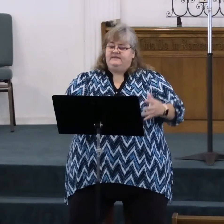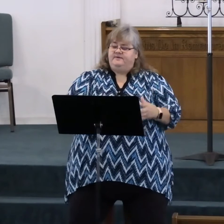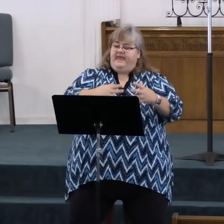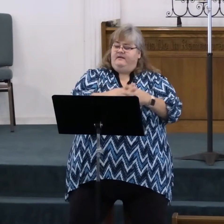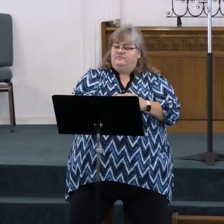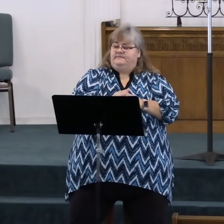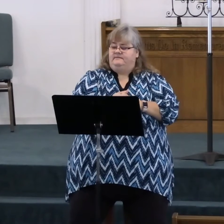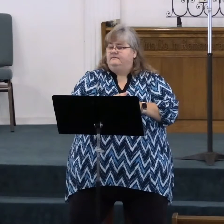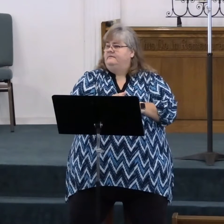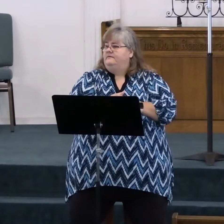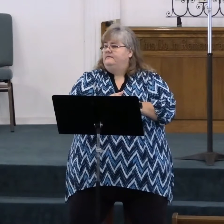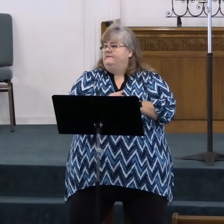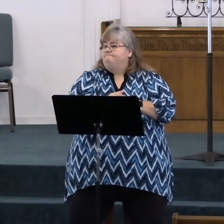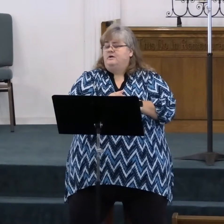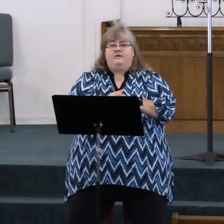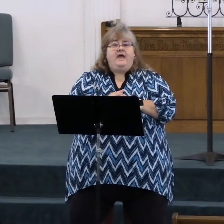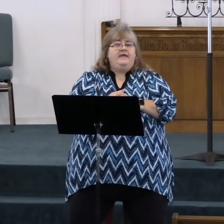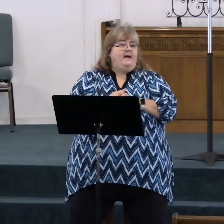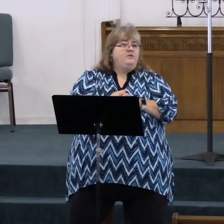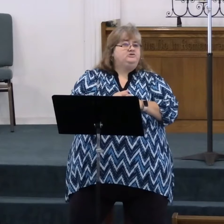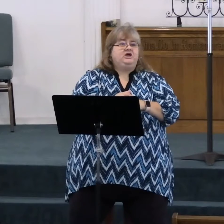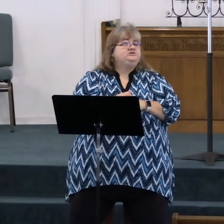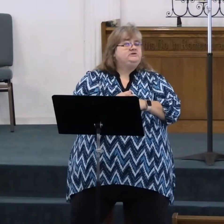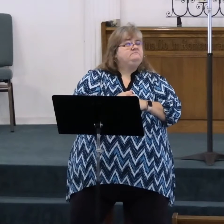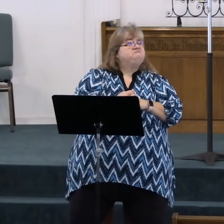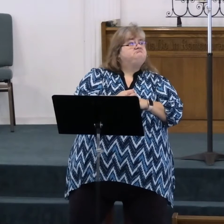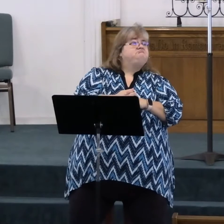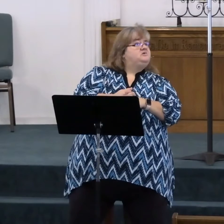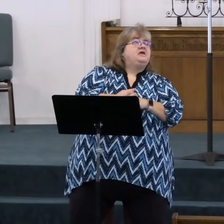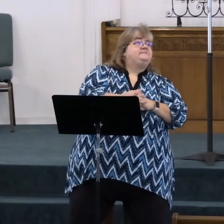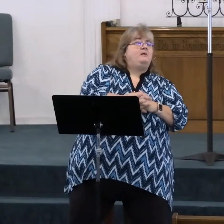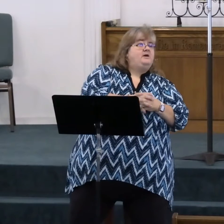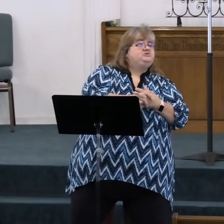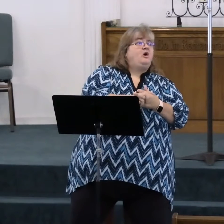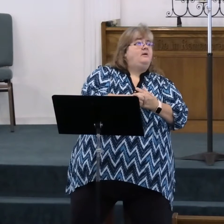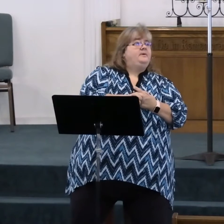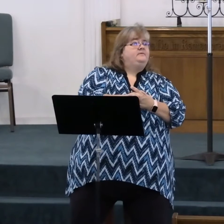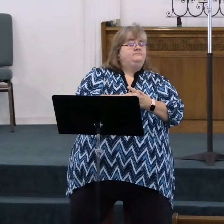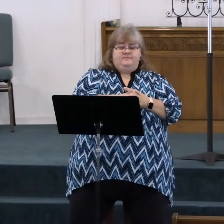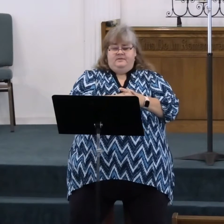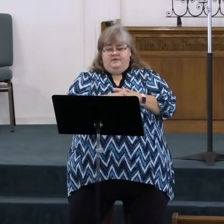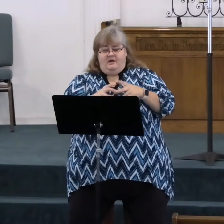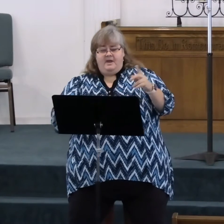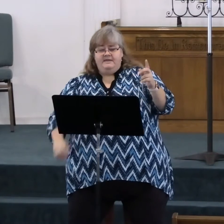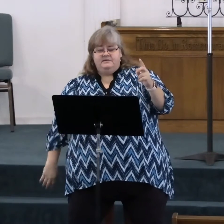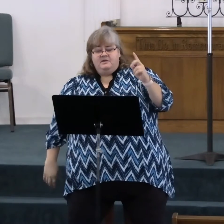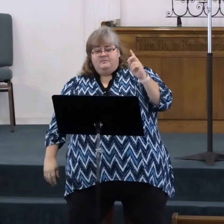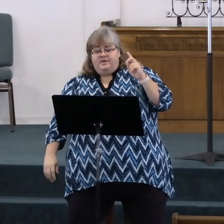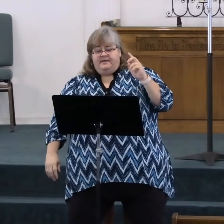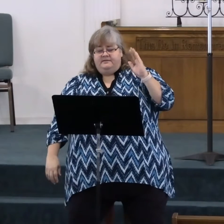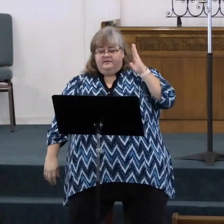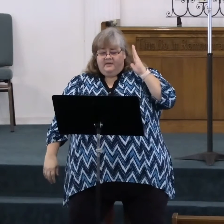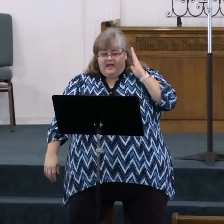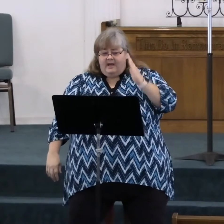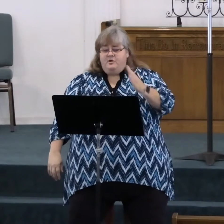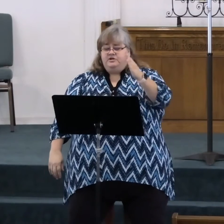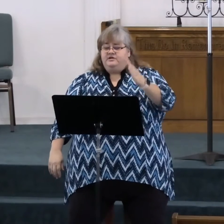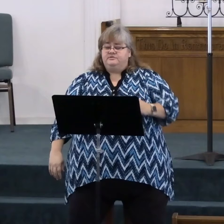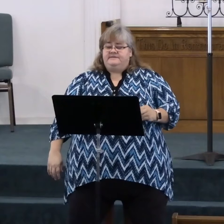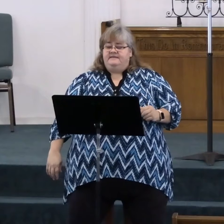give account. Okay? I'm not judging. It's not my job. All right? But I want you to understand